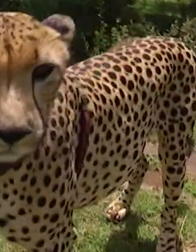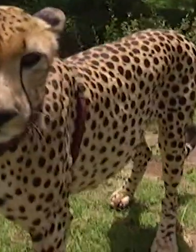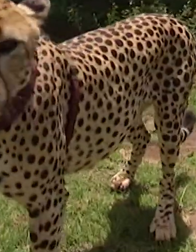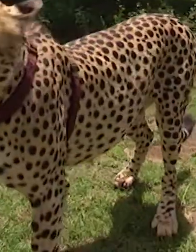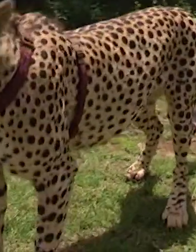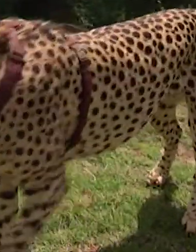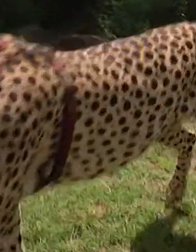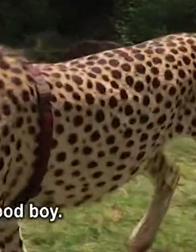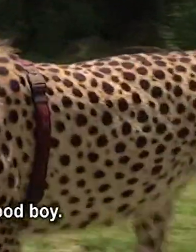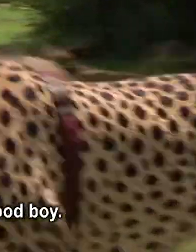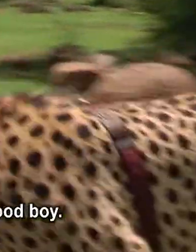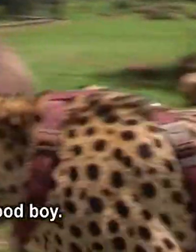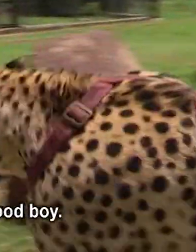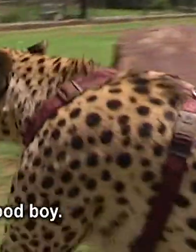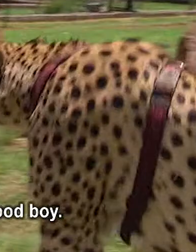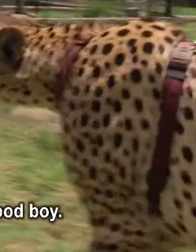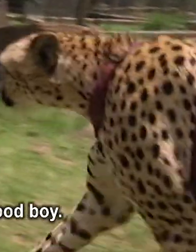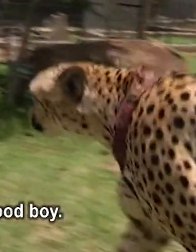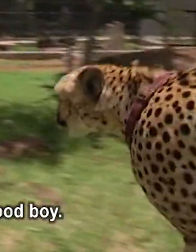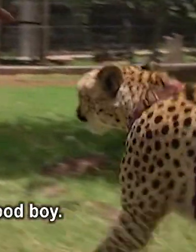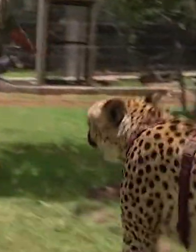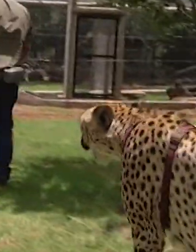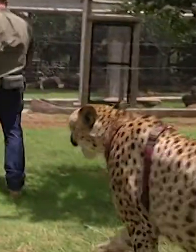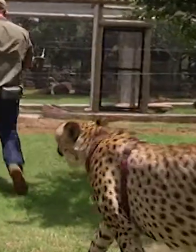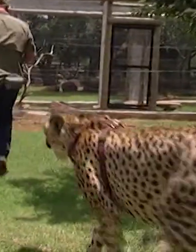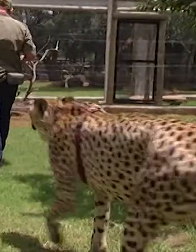Kom. Kom.